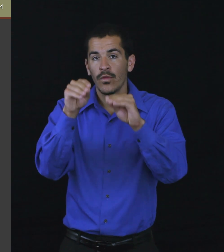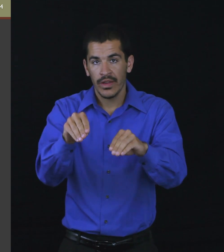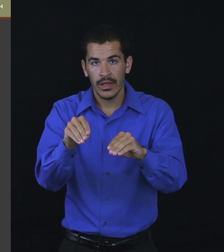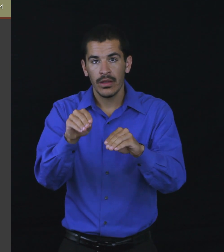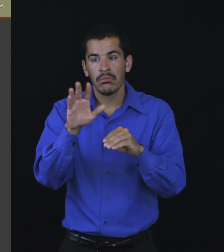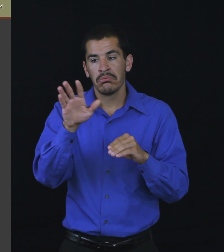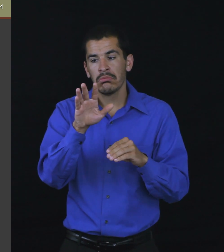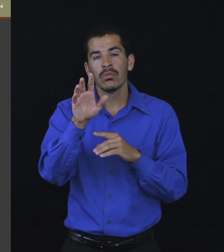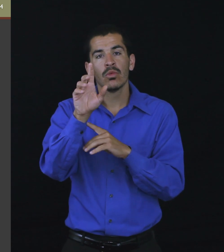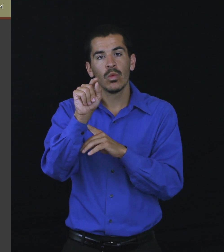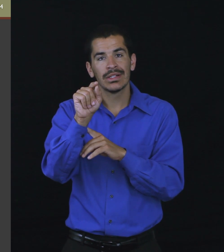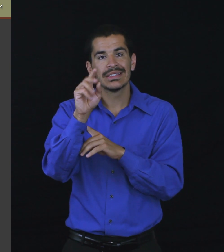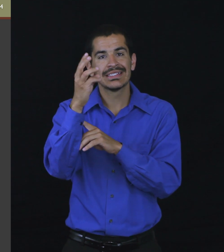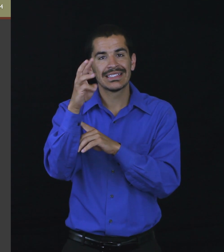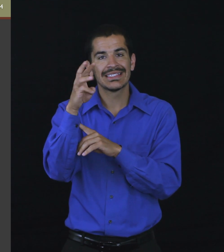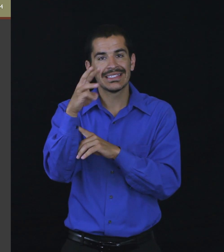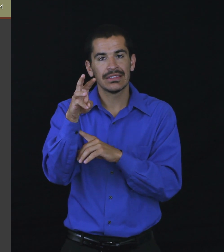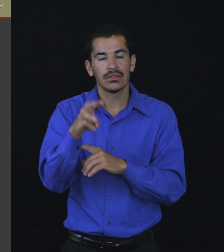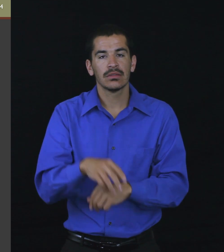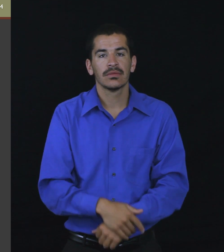2016.